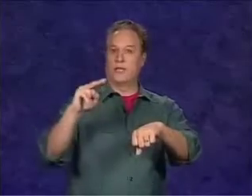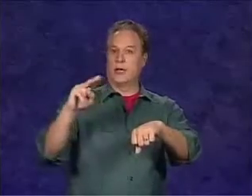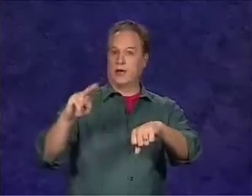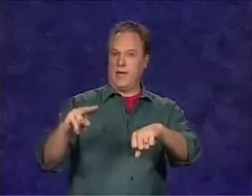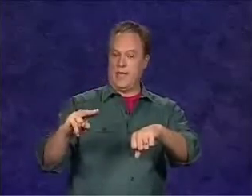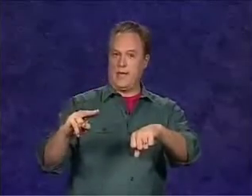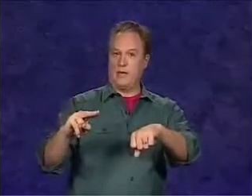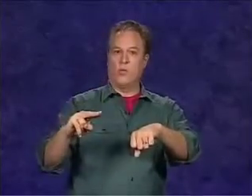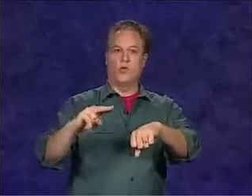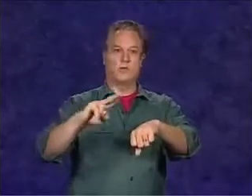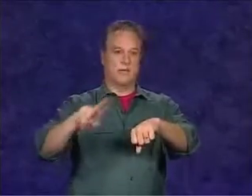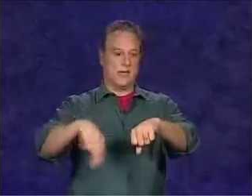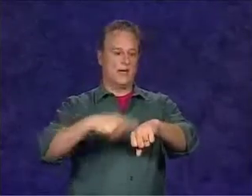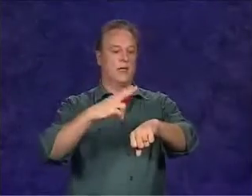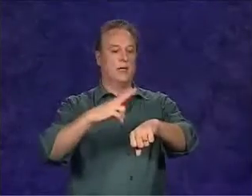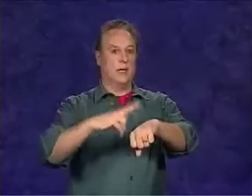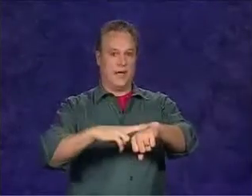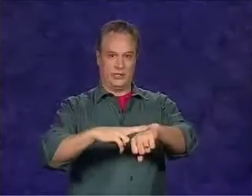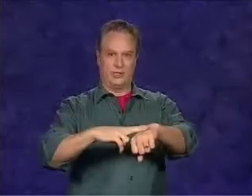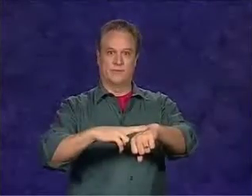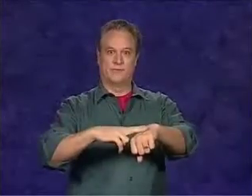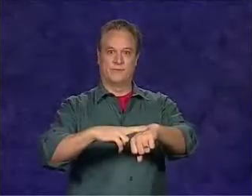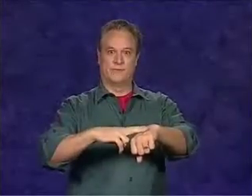letter N when you sign nation.